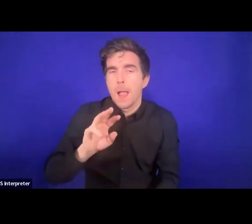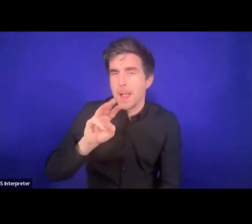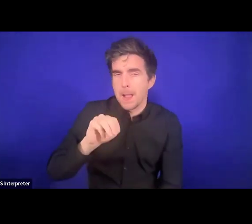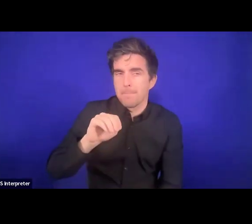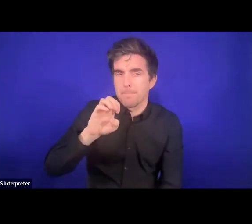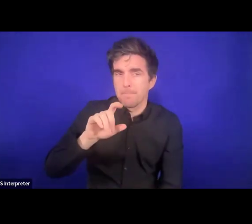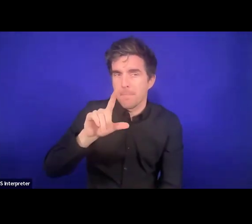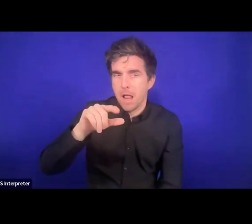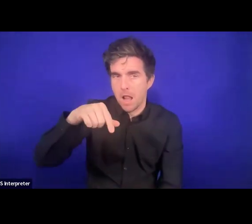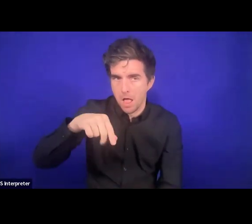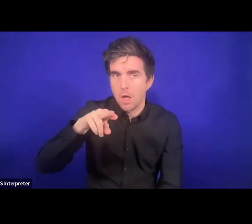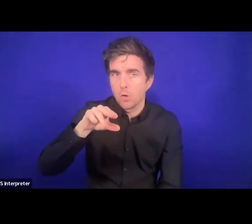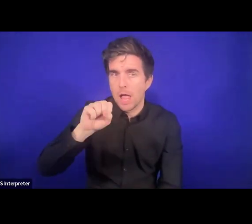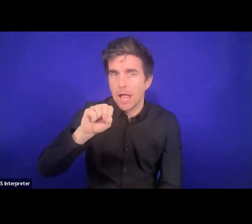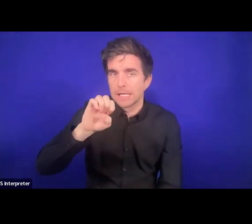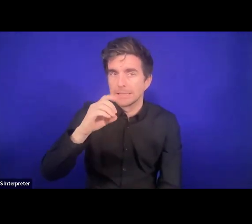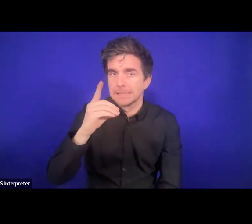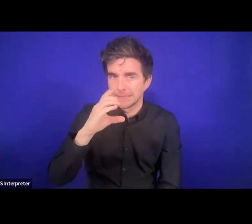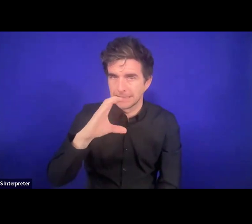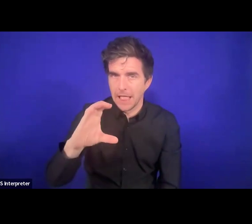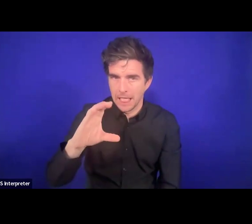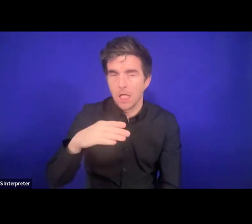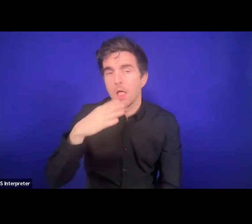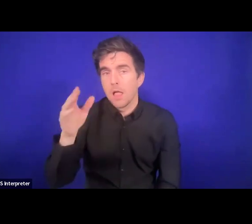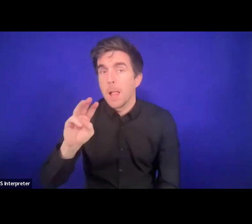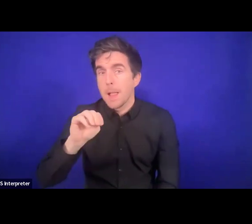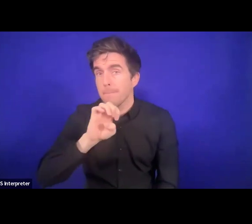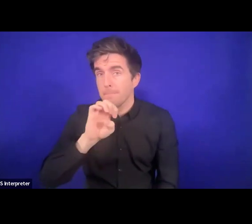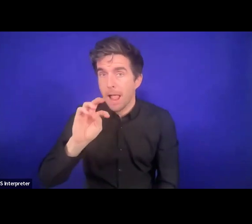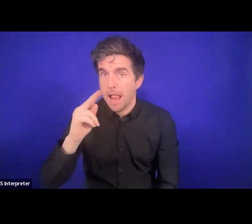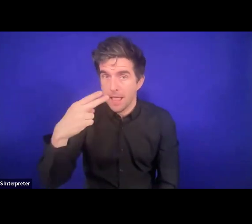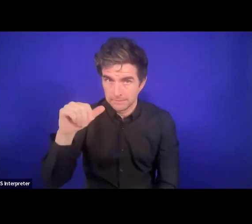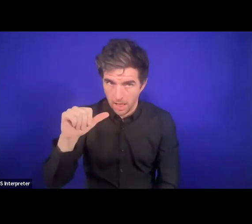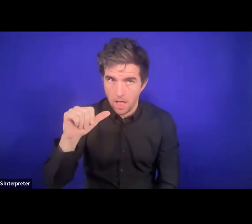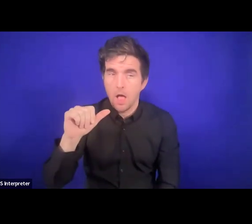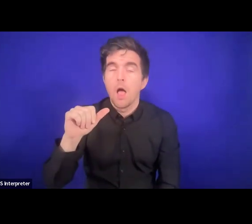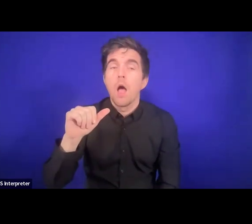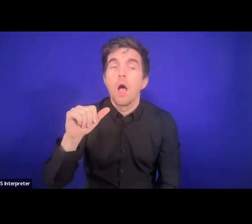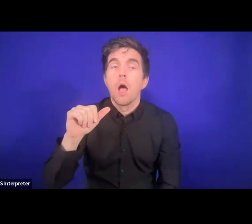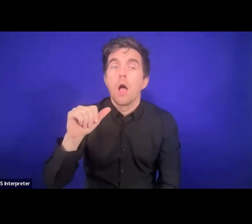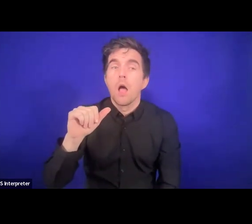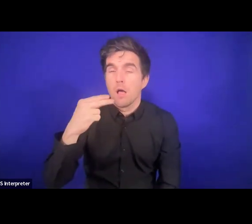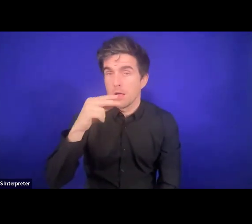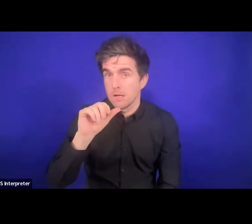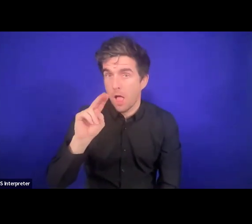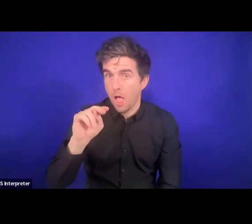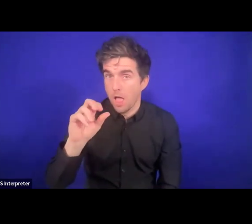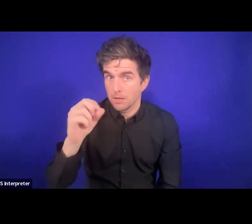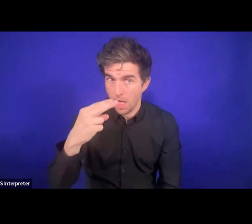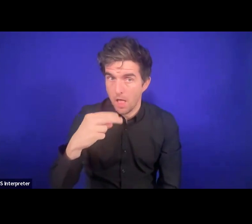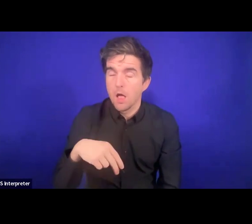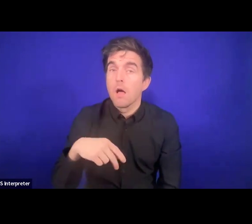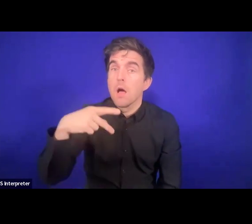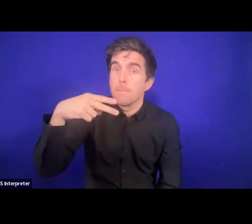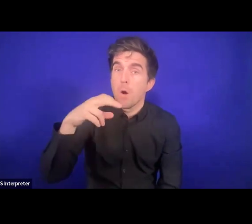two. Perhaps Melk, if you can go first. Melk's from Save the Children, Mozambique, where he works on the